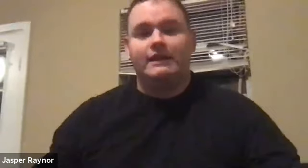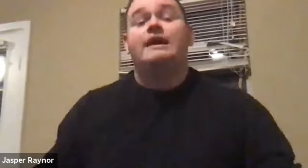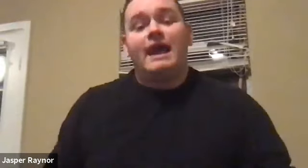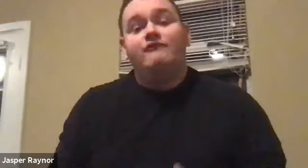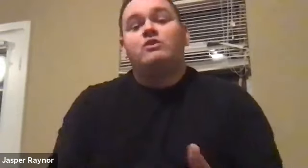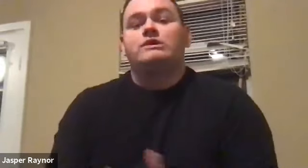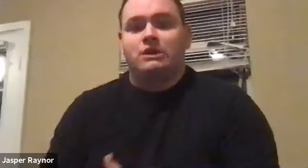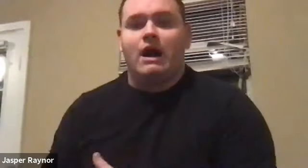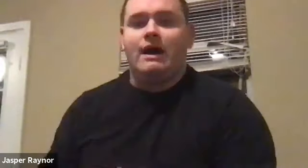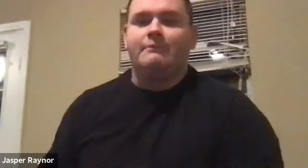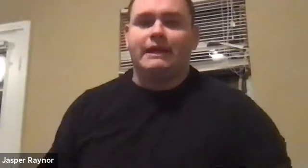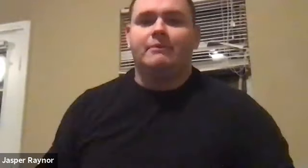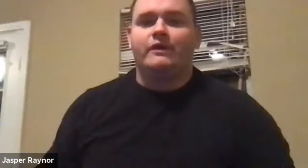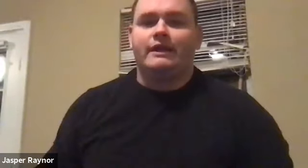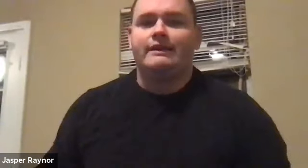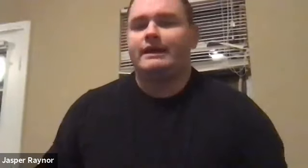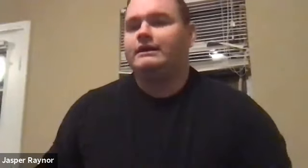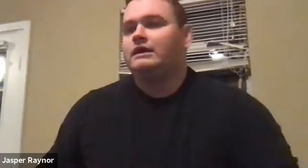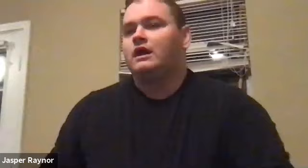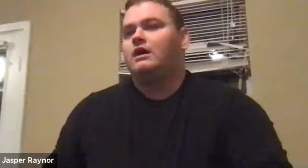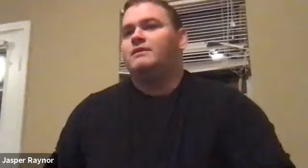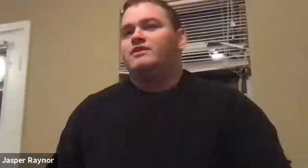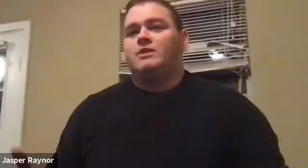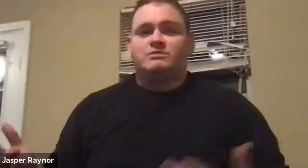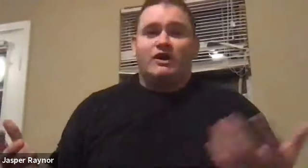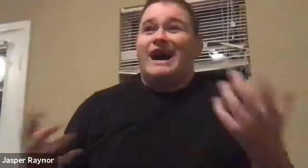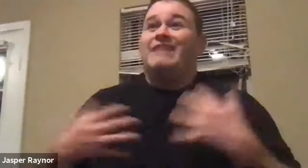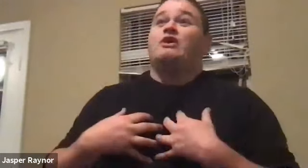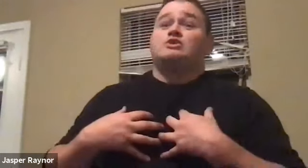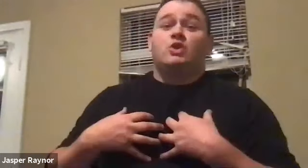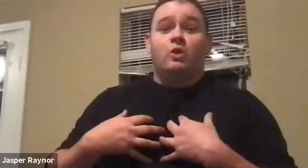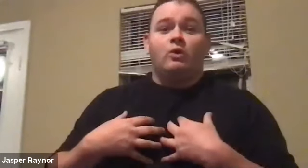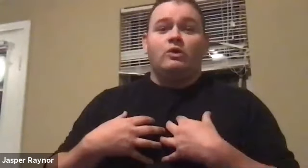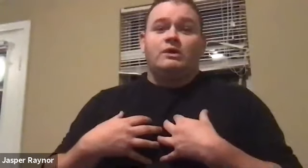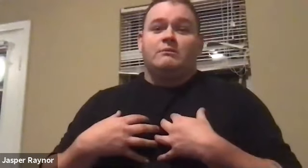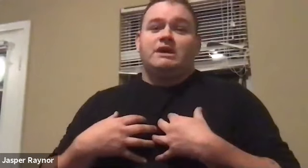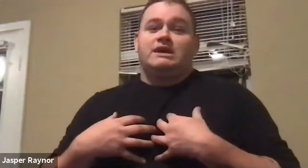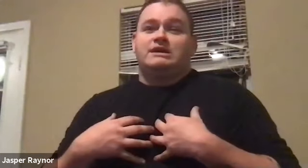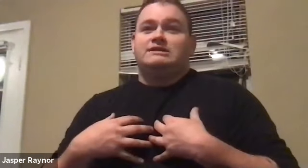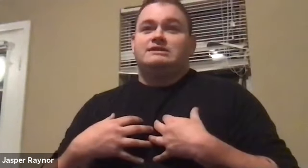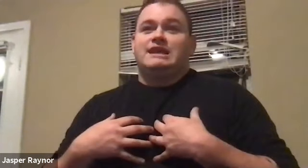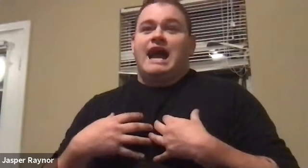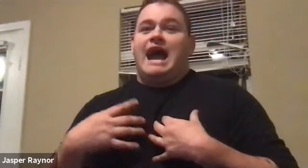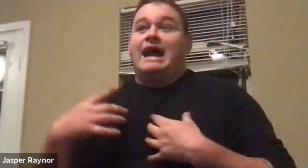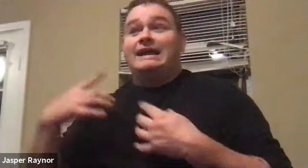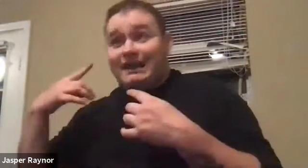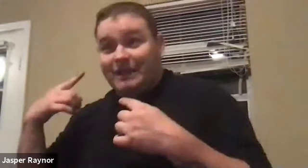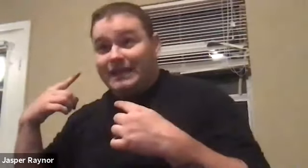can." Every once in a while, I had a pity party like that. But for the most part, I thought it was cool because I didn't have my